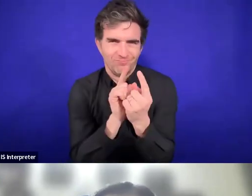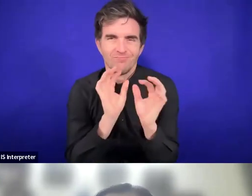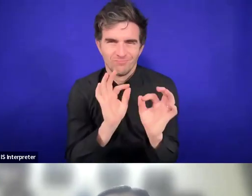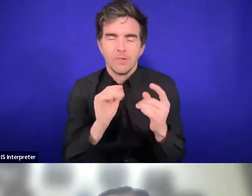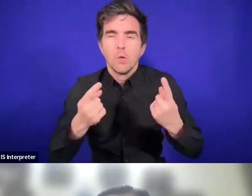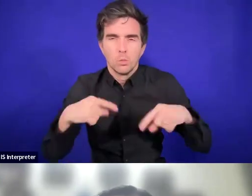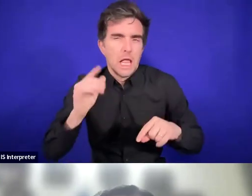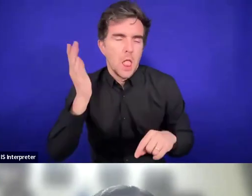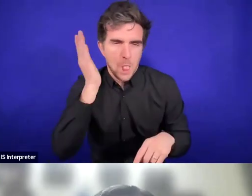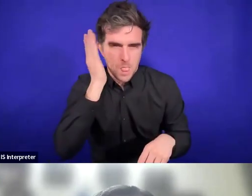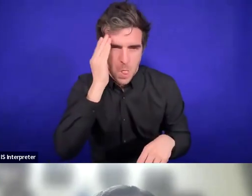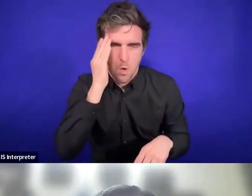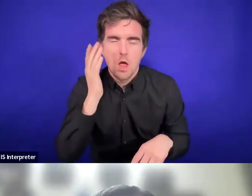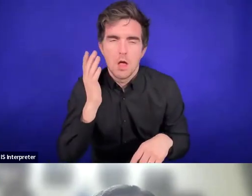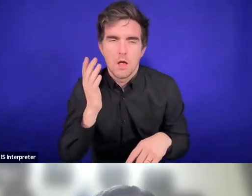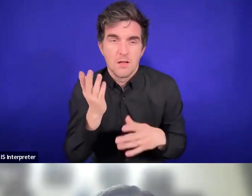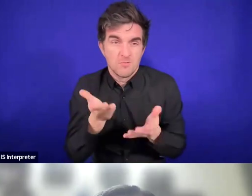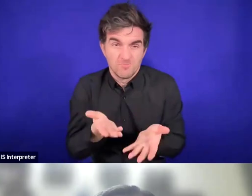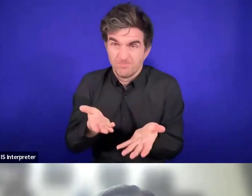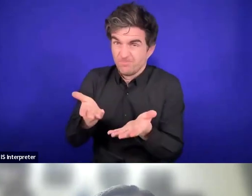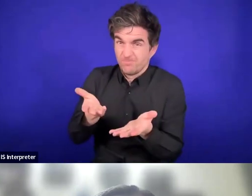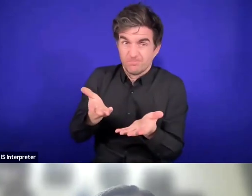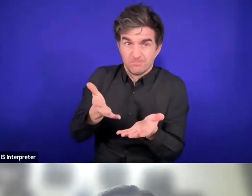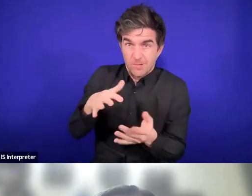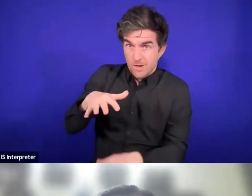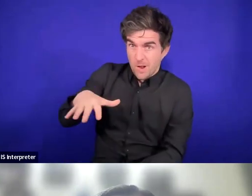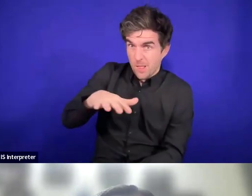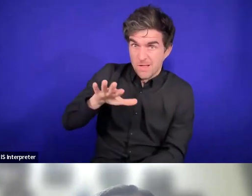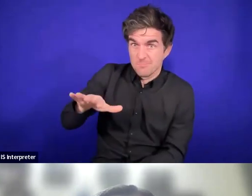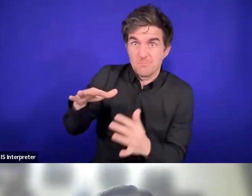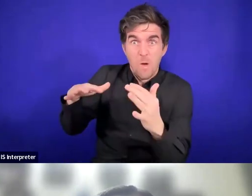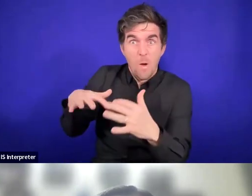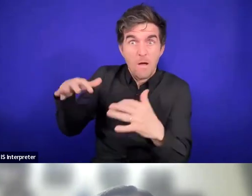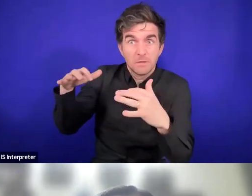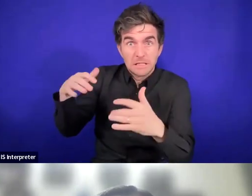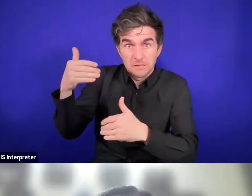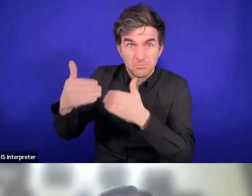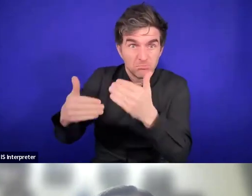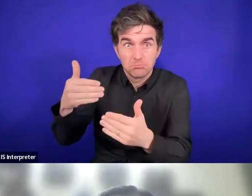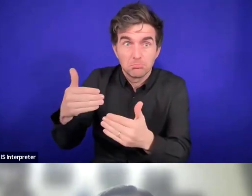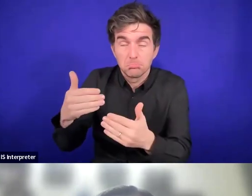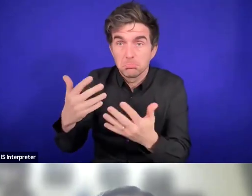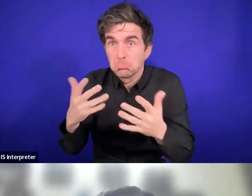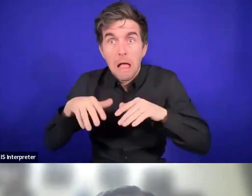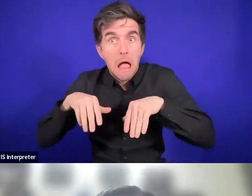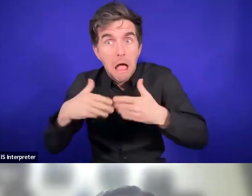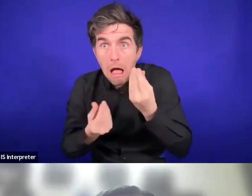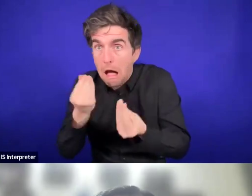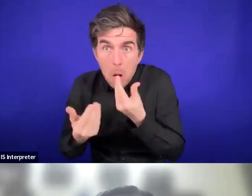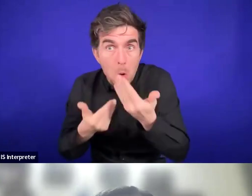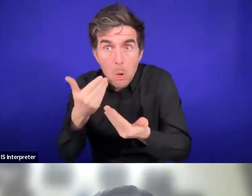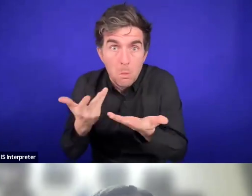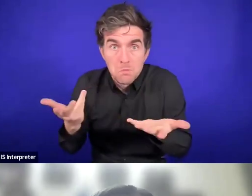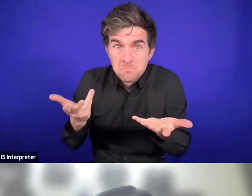they use it. Under the IRADA project that we implemented in GIZ, we had a very